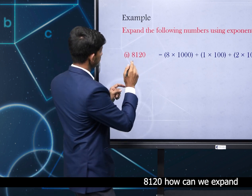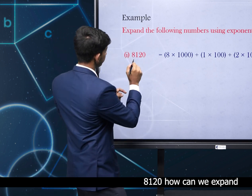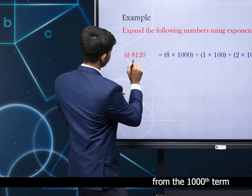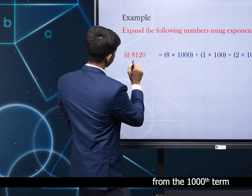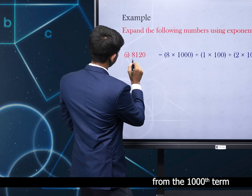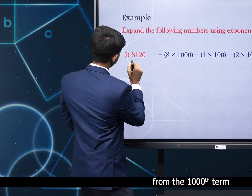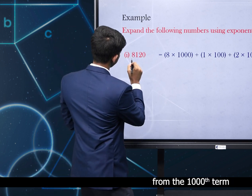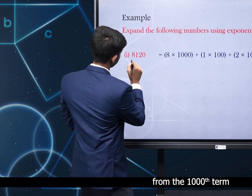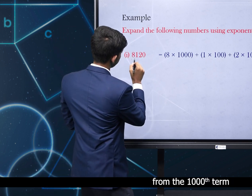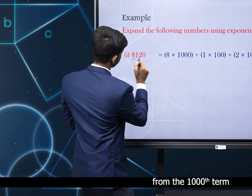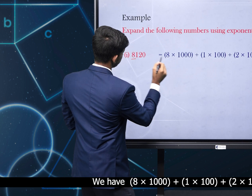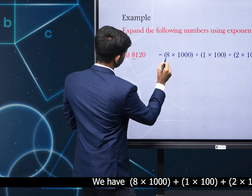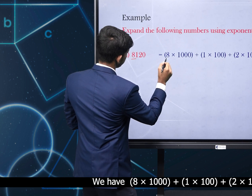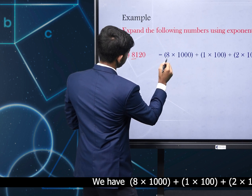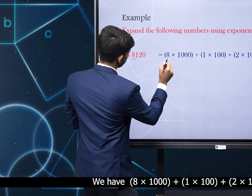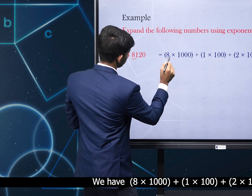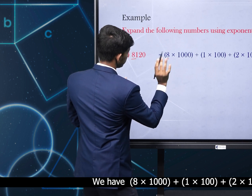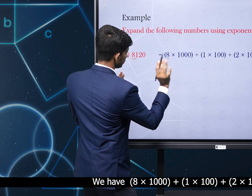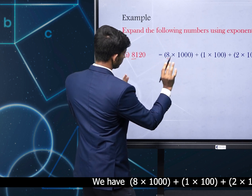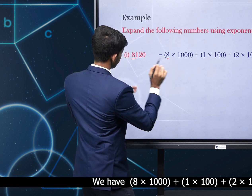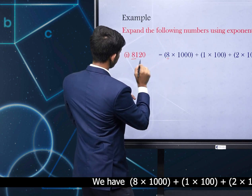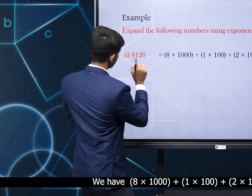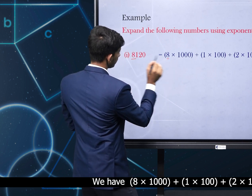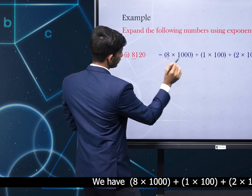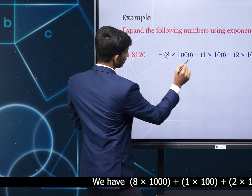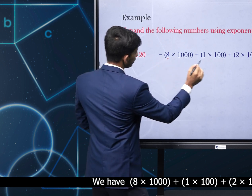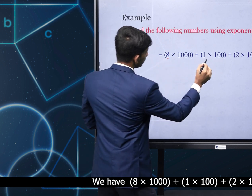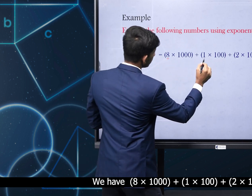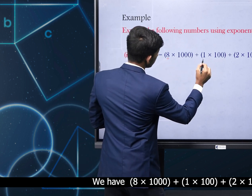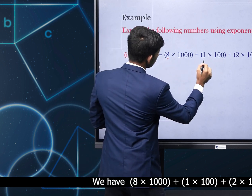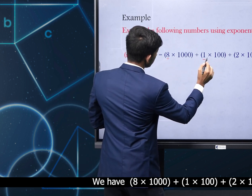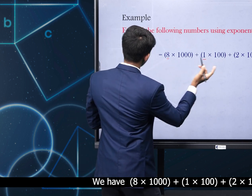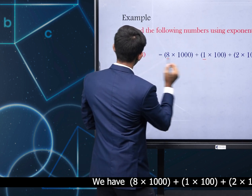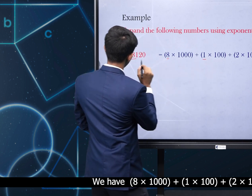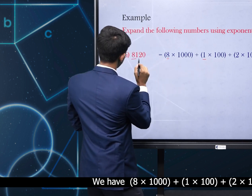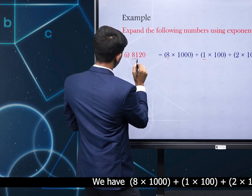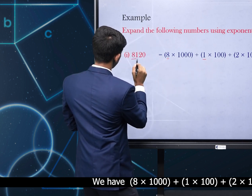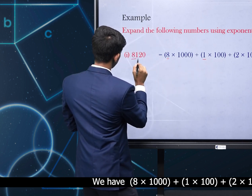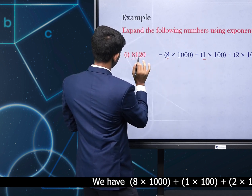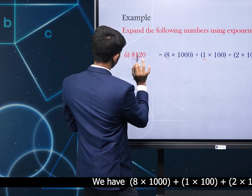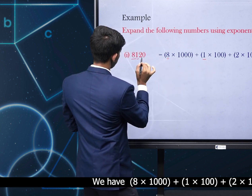From the thousandth term, we have 8 into 1000 plus 1 into